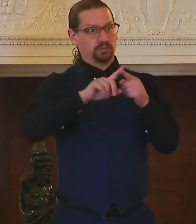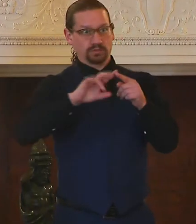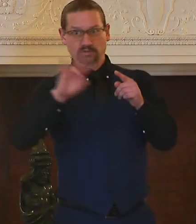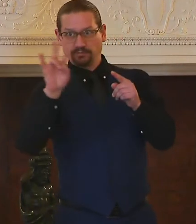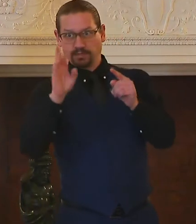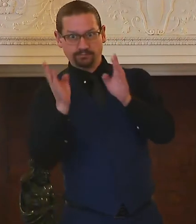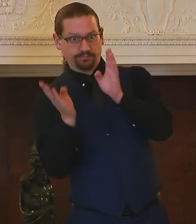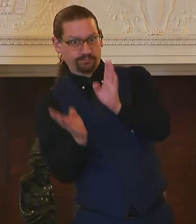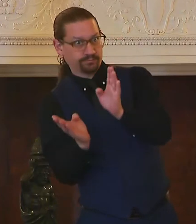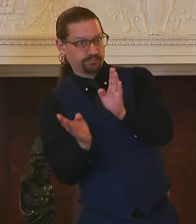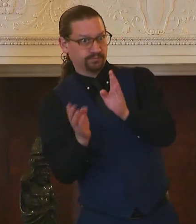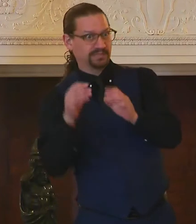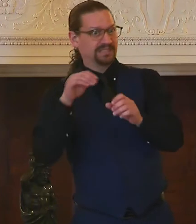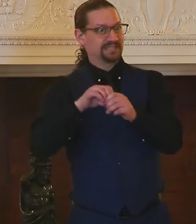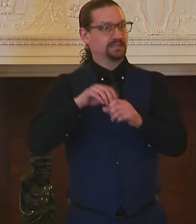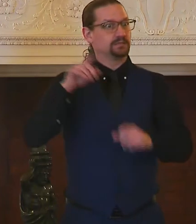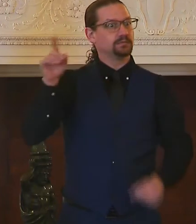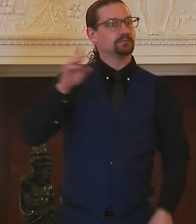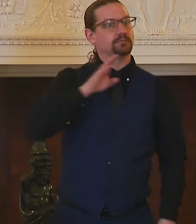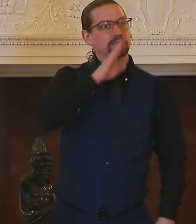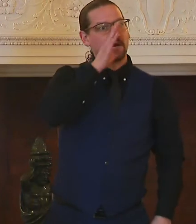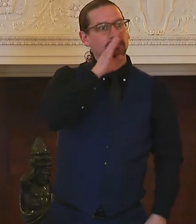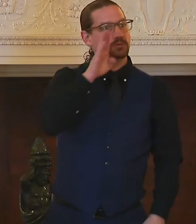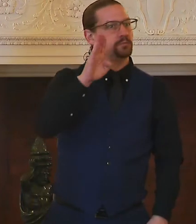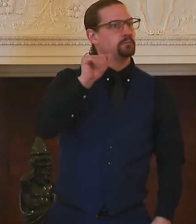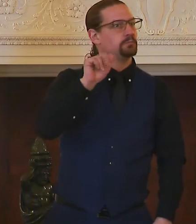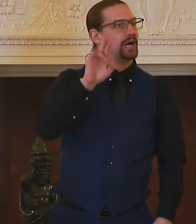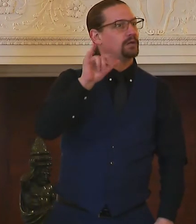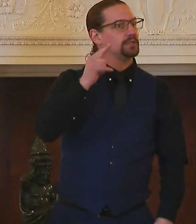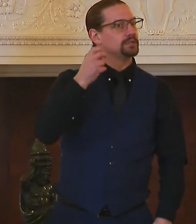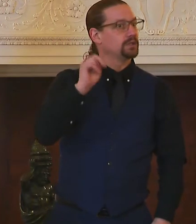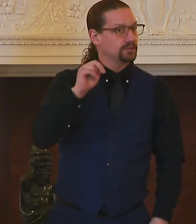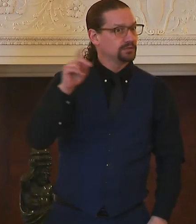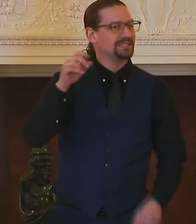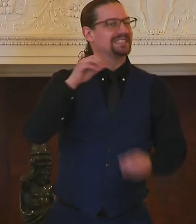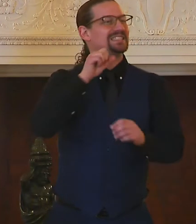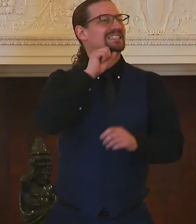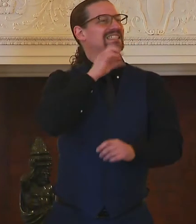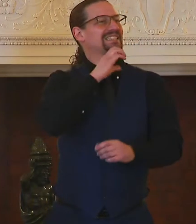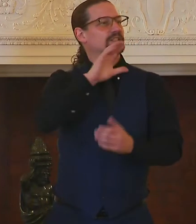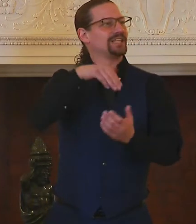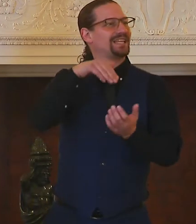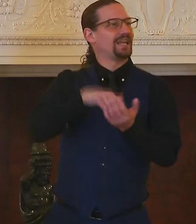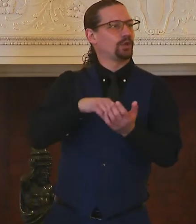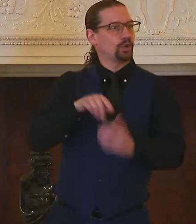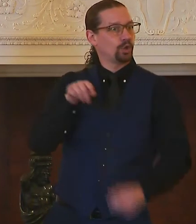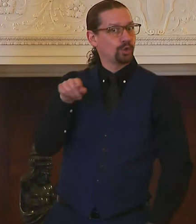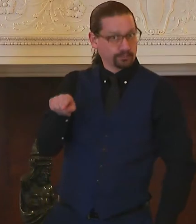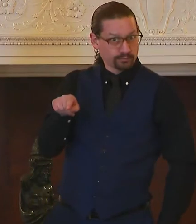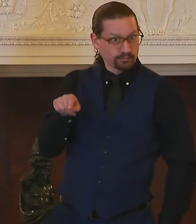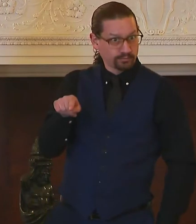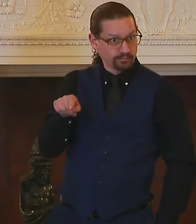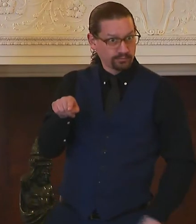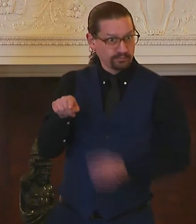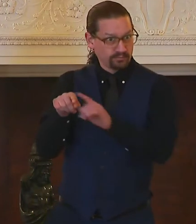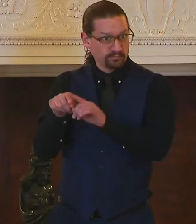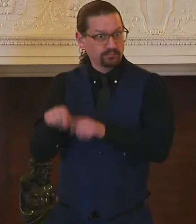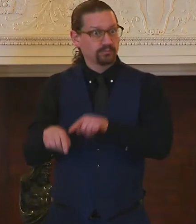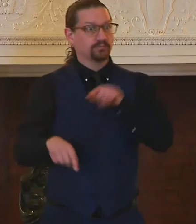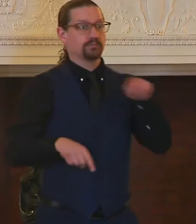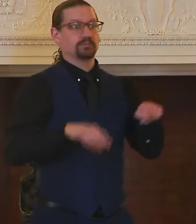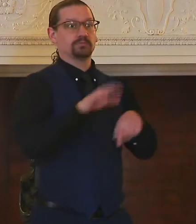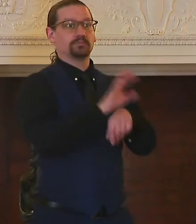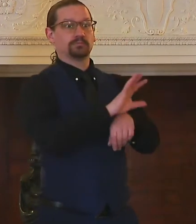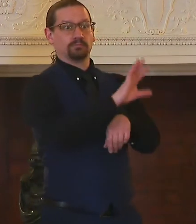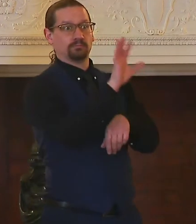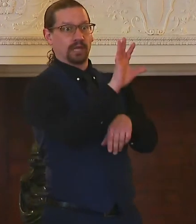the Barrington Senior Center, you're able to get the vaccine there. From 5 to 7 p.m., you can go to